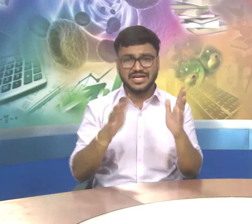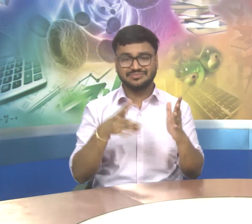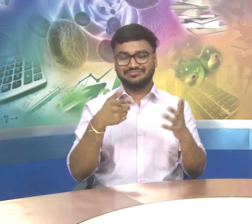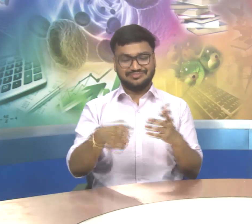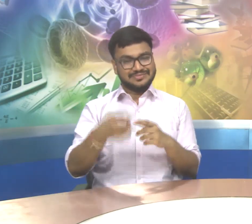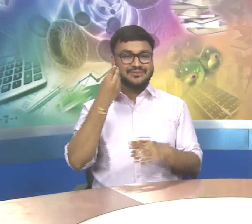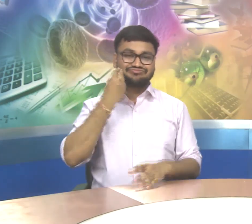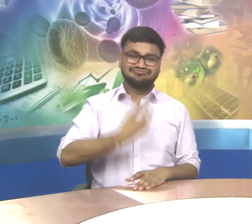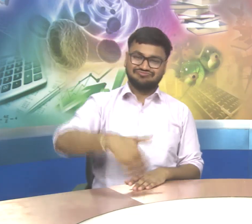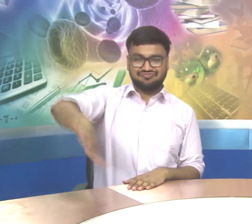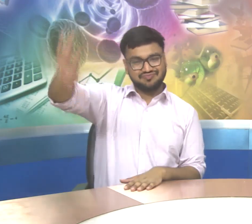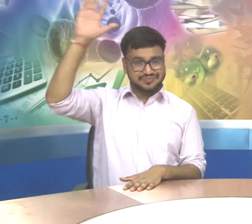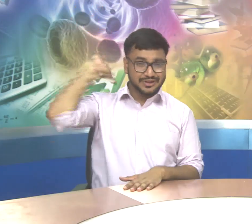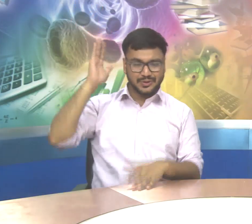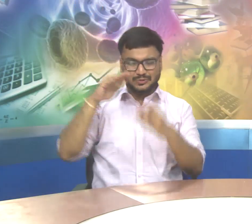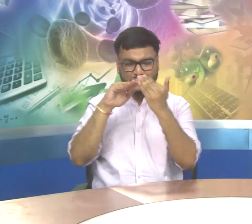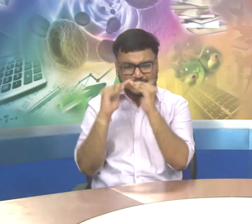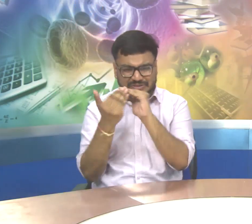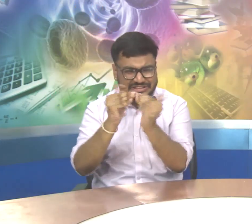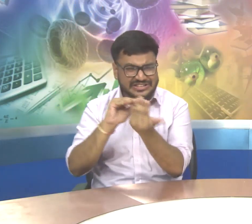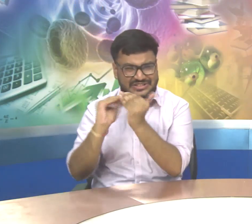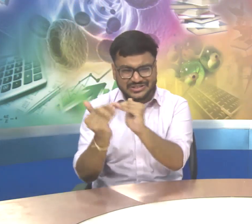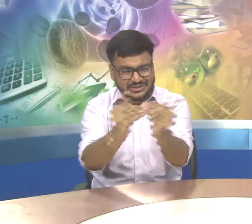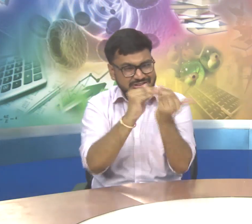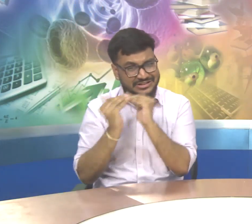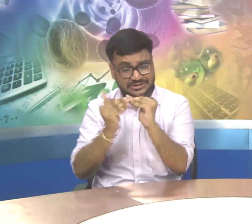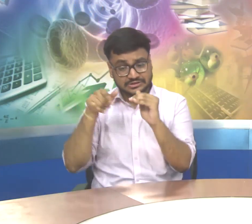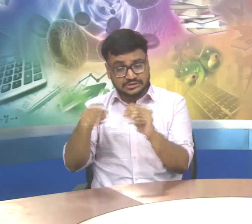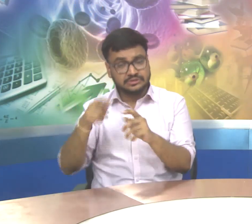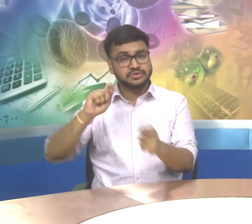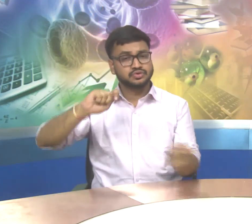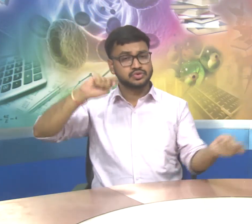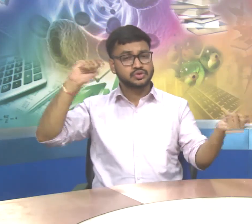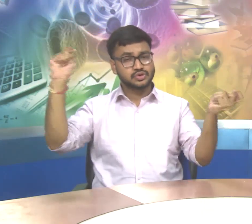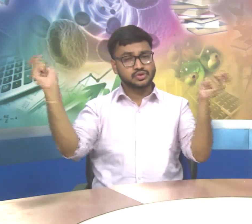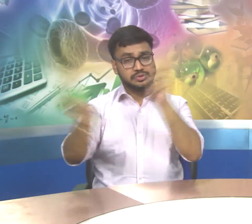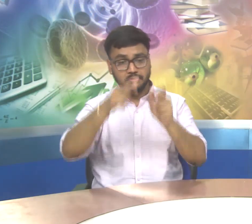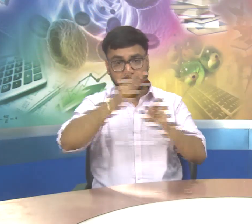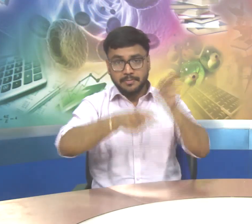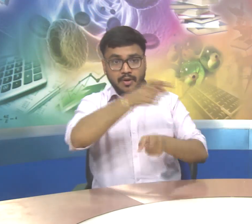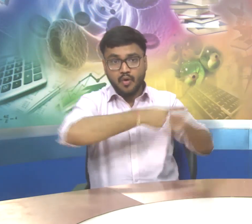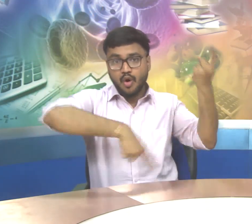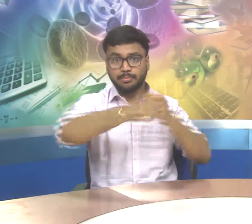Next is urbanization. Urbanization means growth of cities and towns.